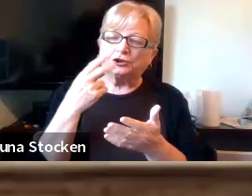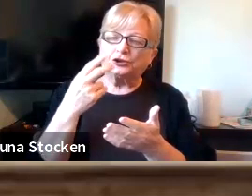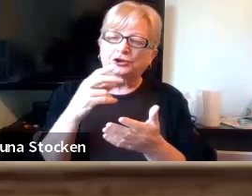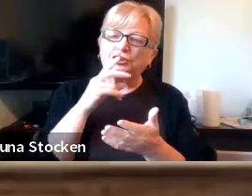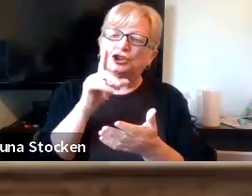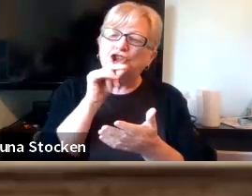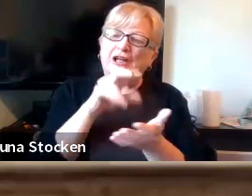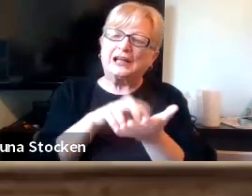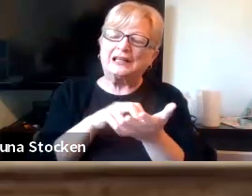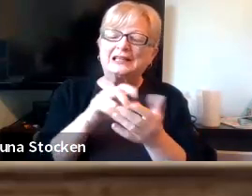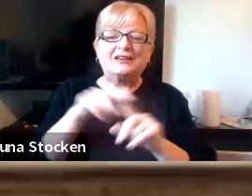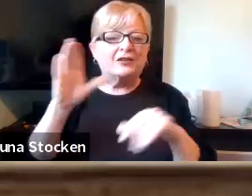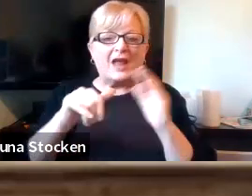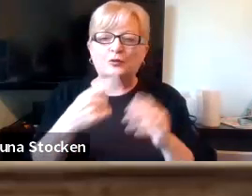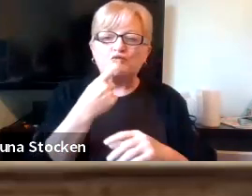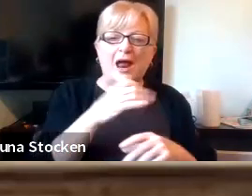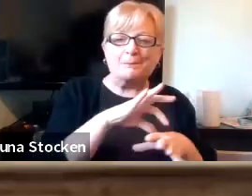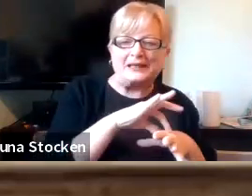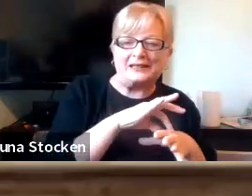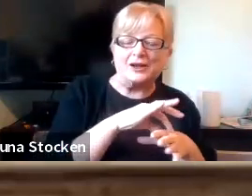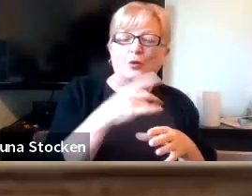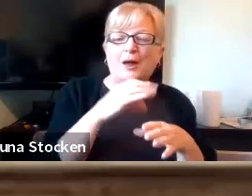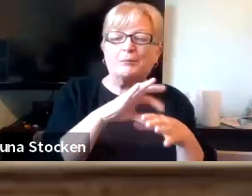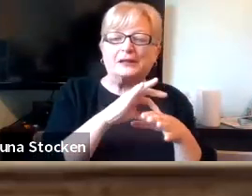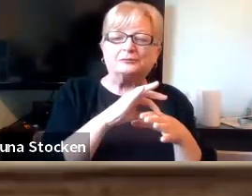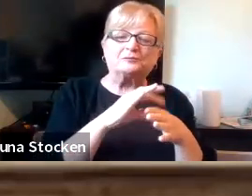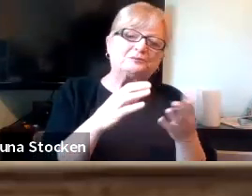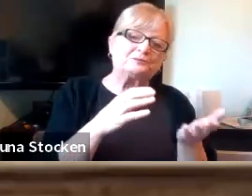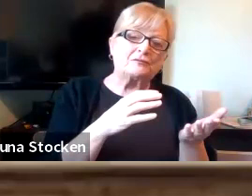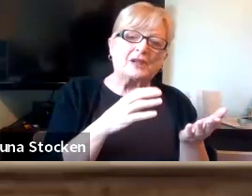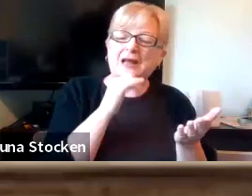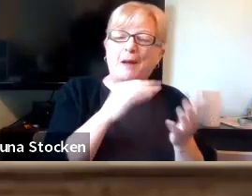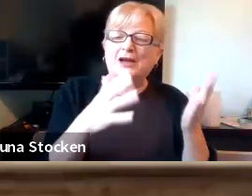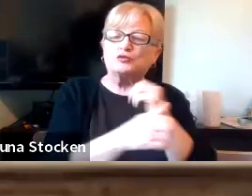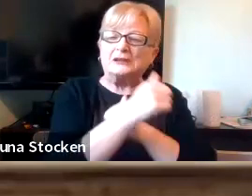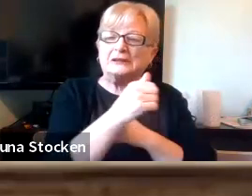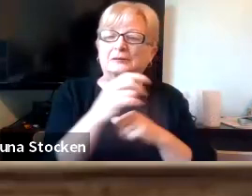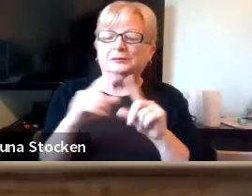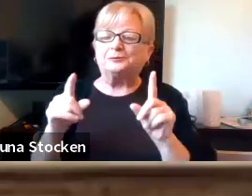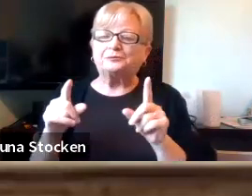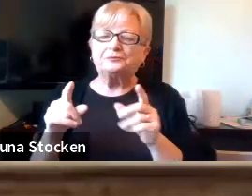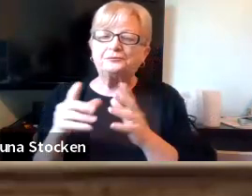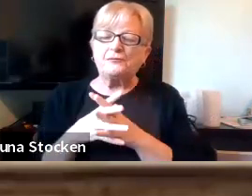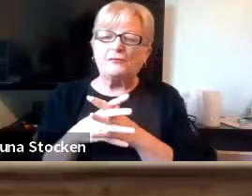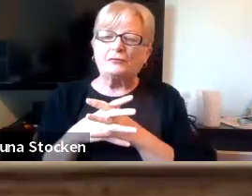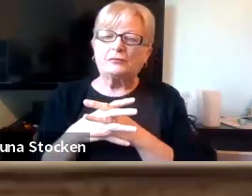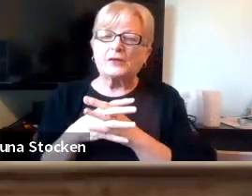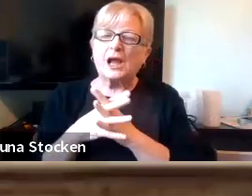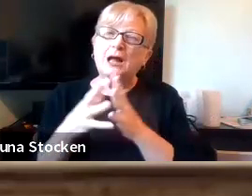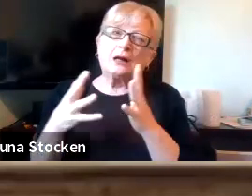red meat, there's not much of a risk for food